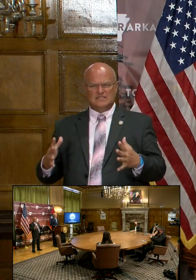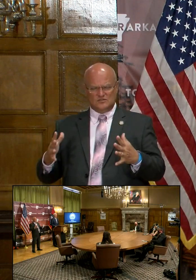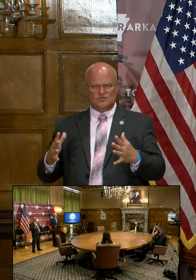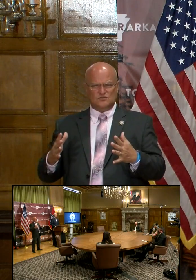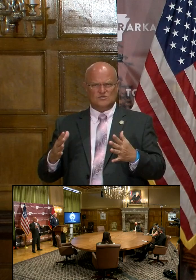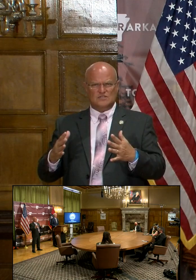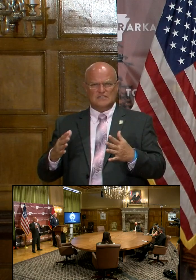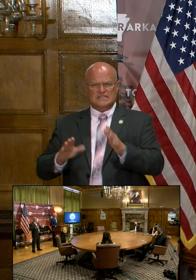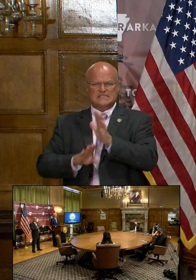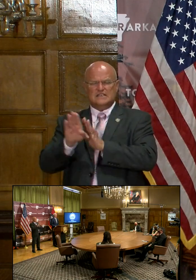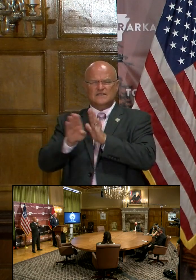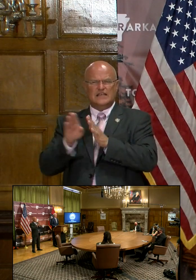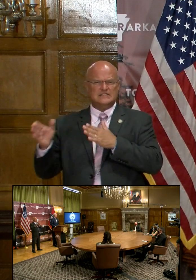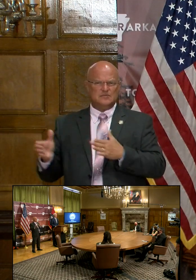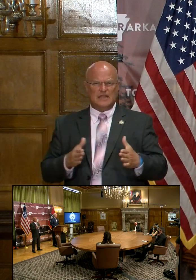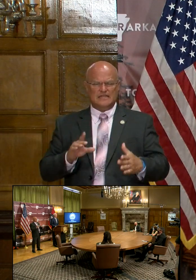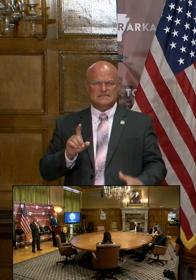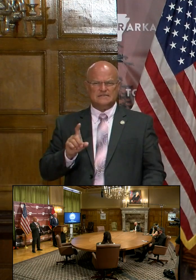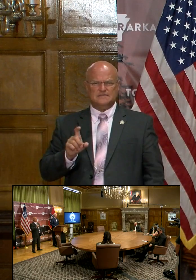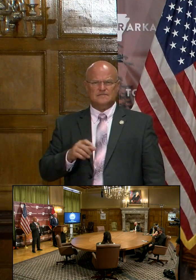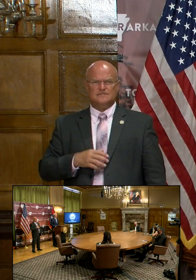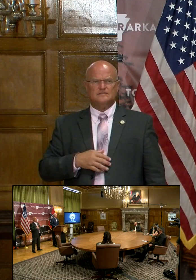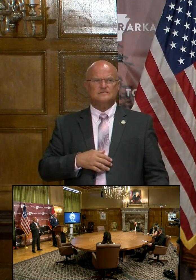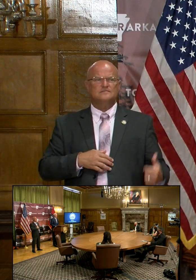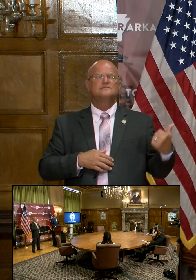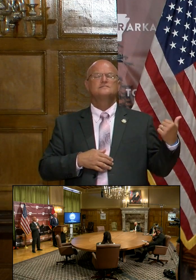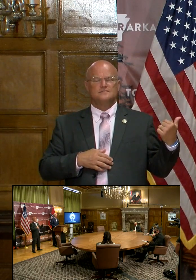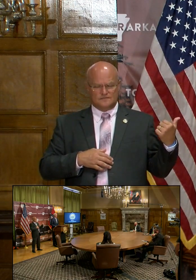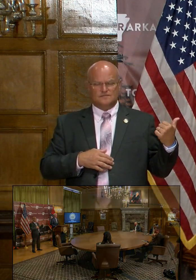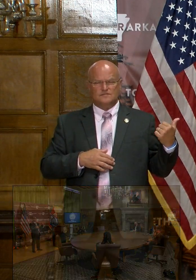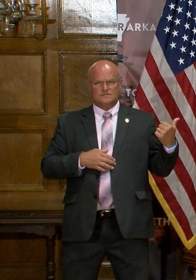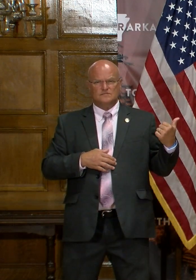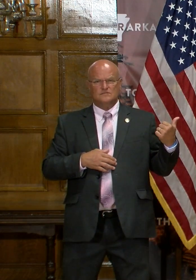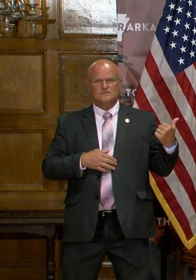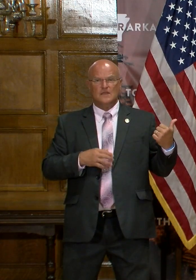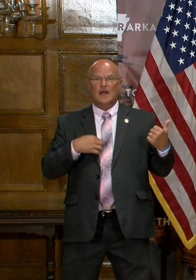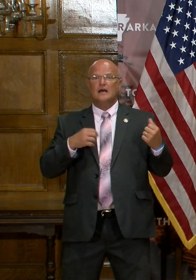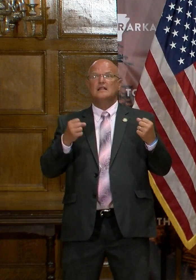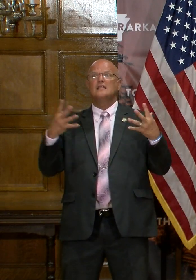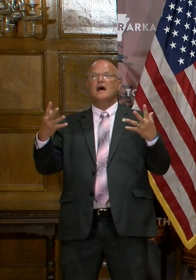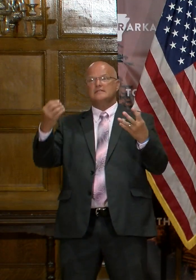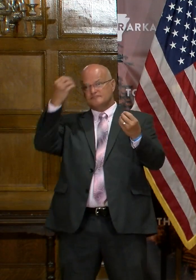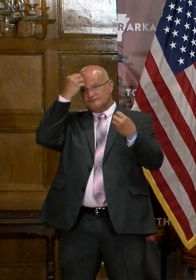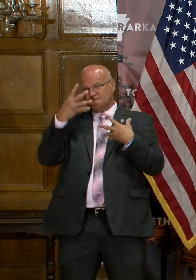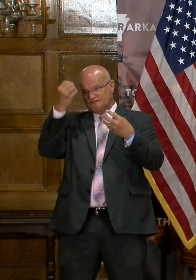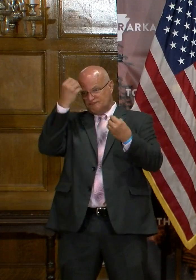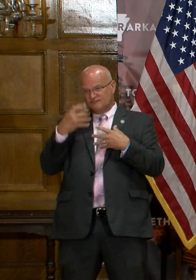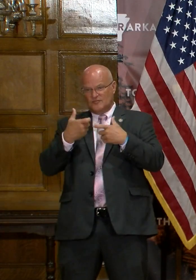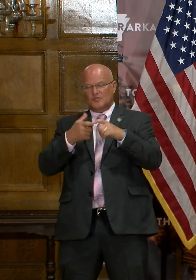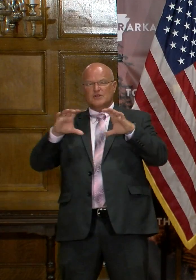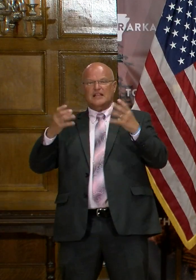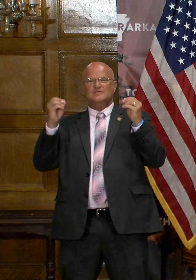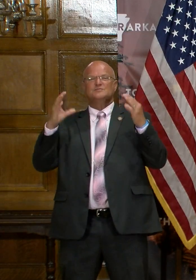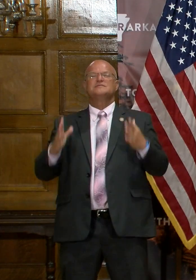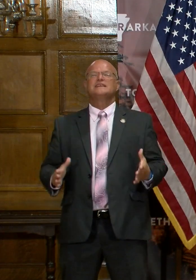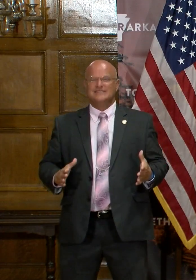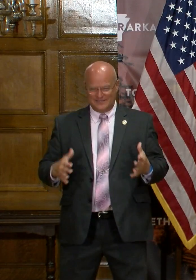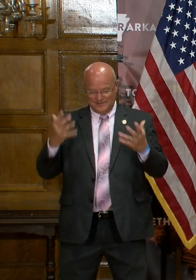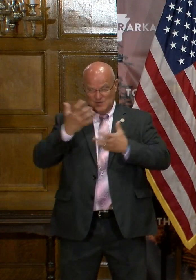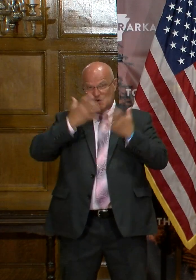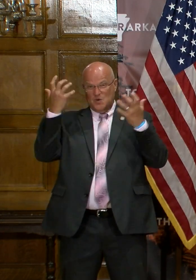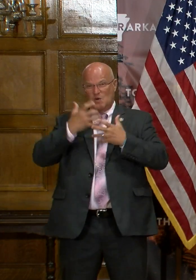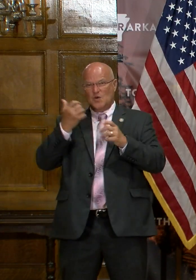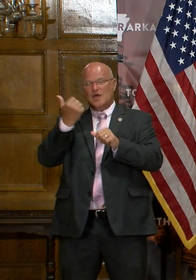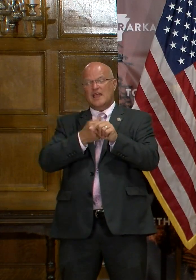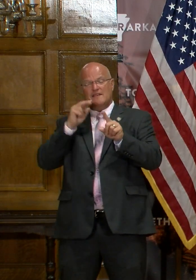to devising plans or anything like that? I get tons of admonitions from classroom teachers. I get